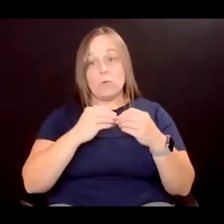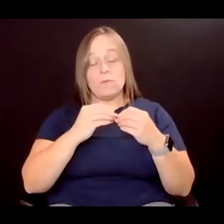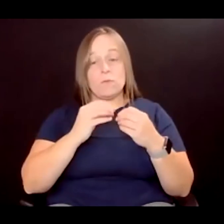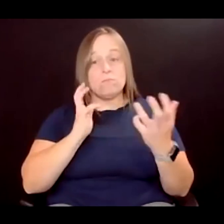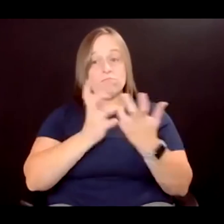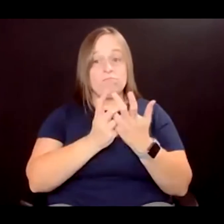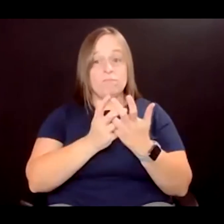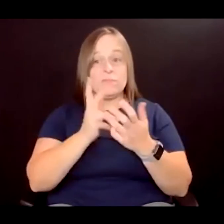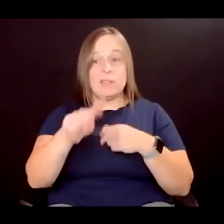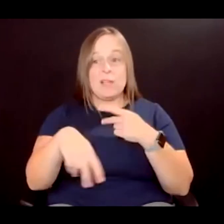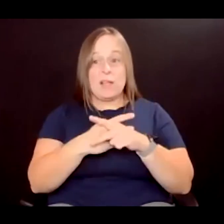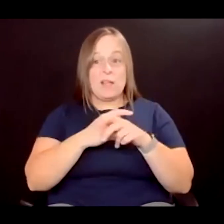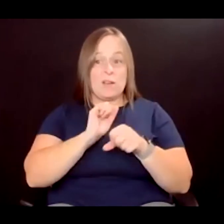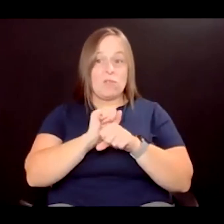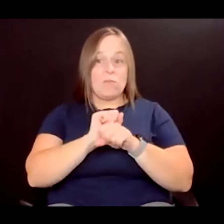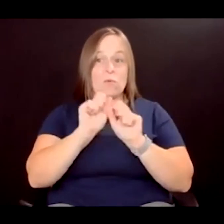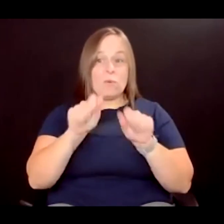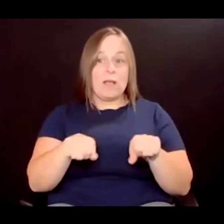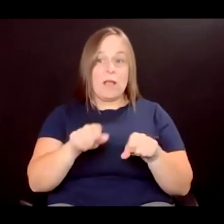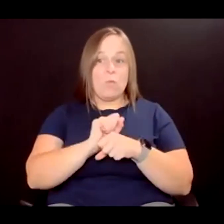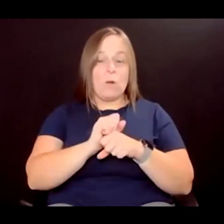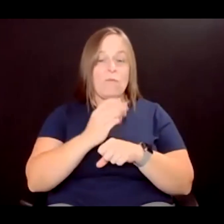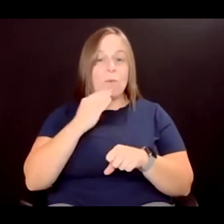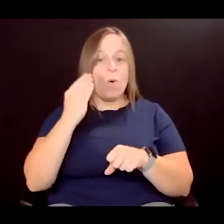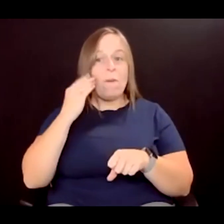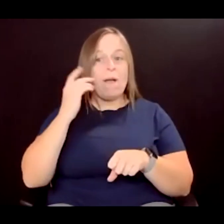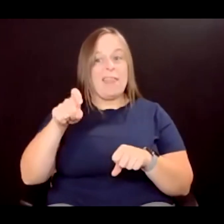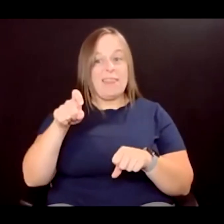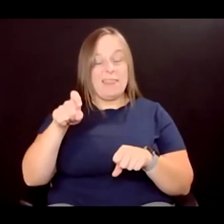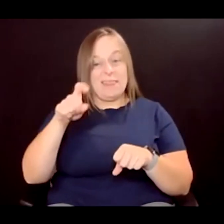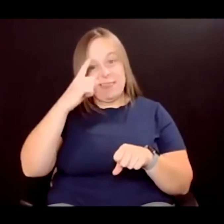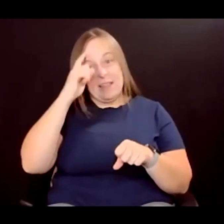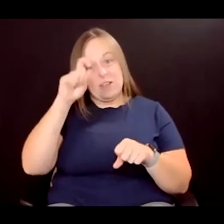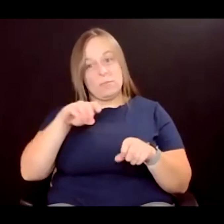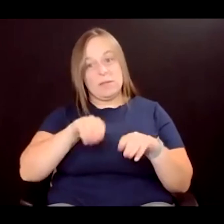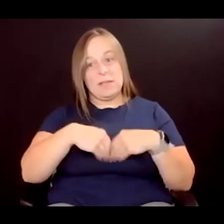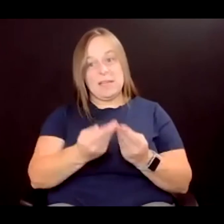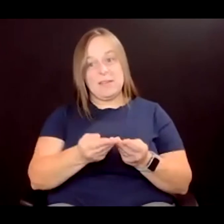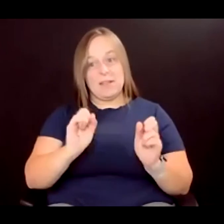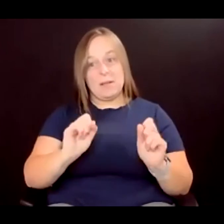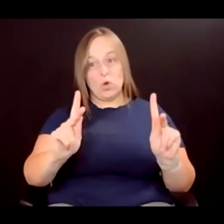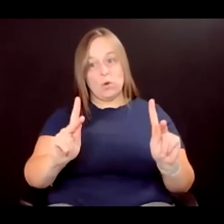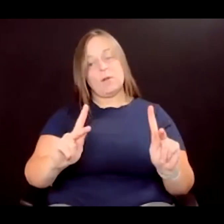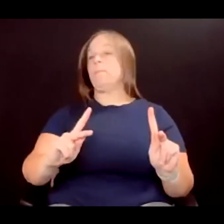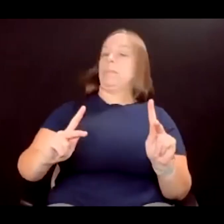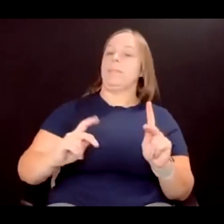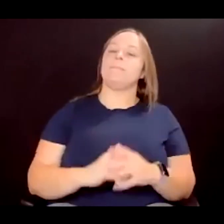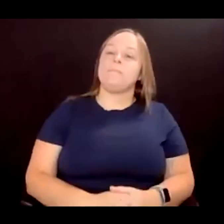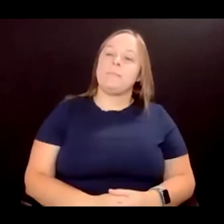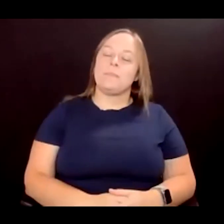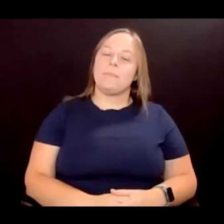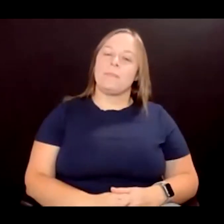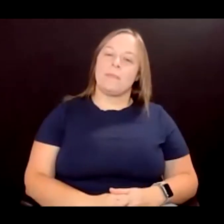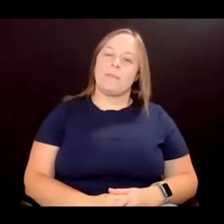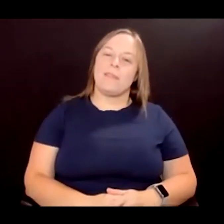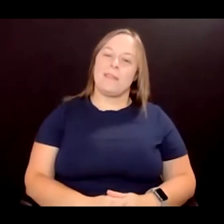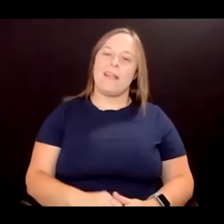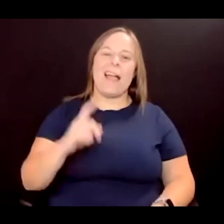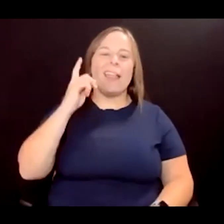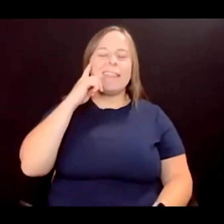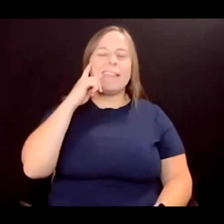speaking of being blind, I have to tell you, I take pictures around the city all the time of cones in the